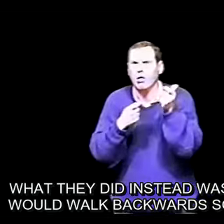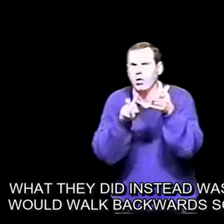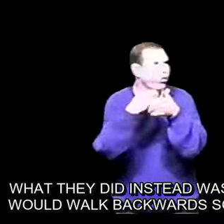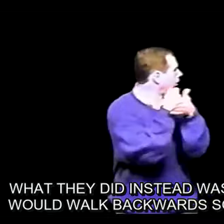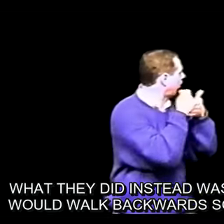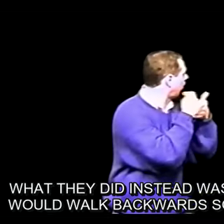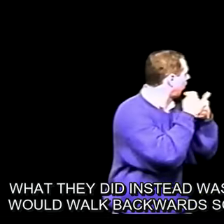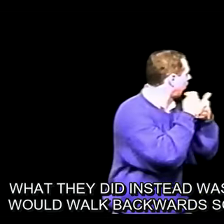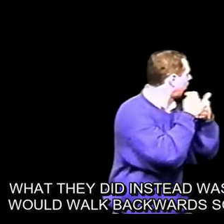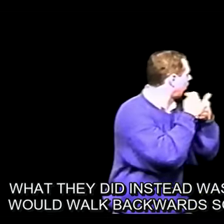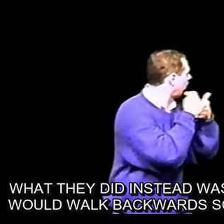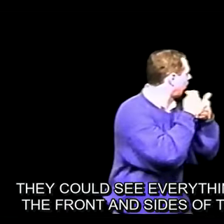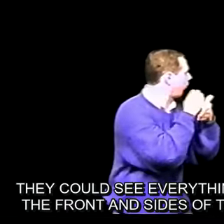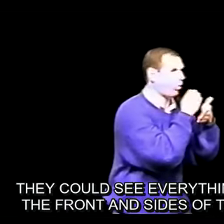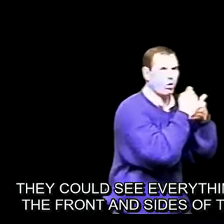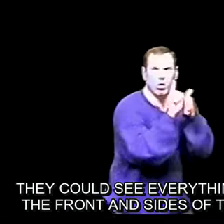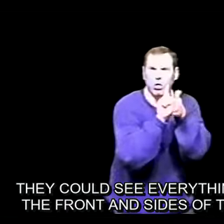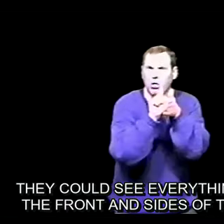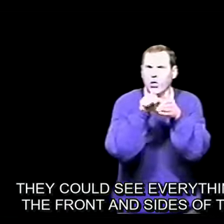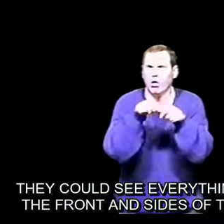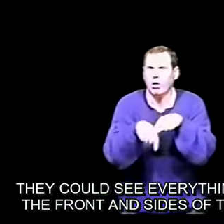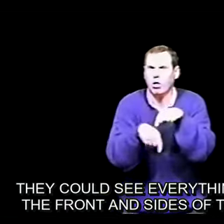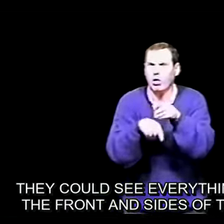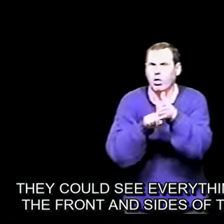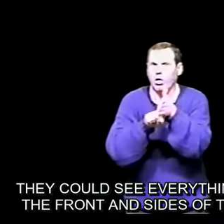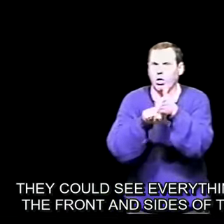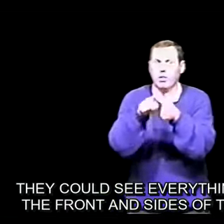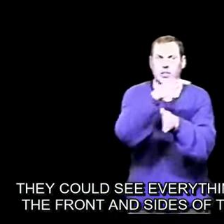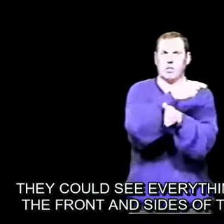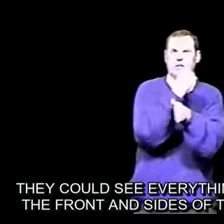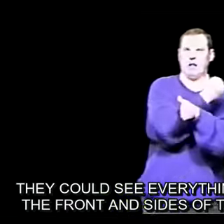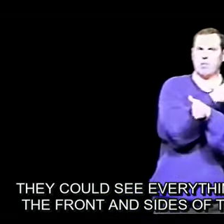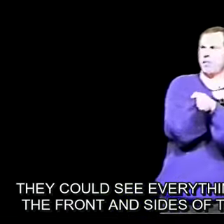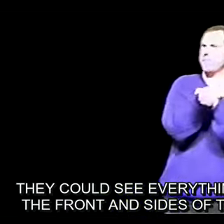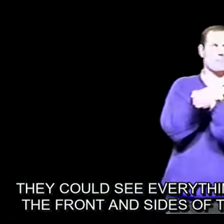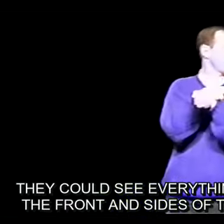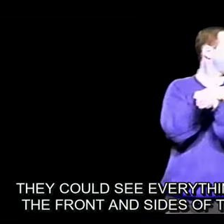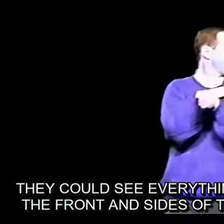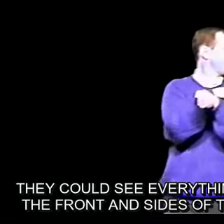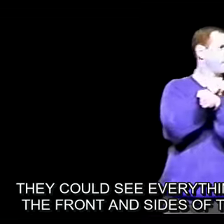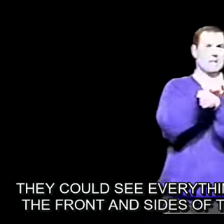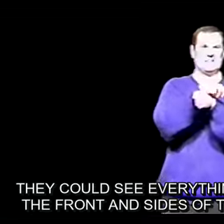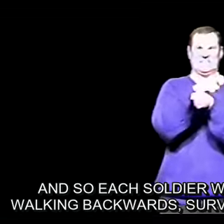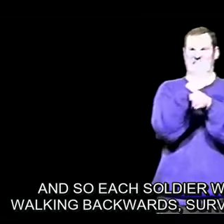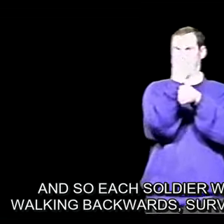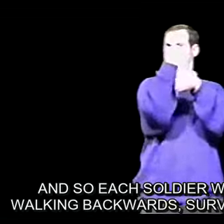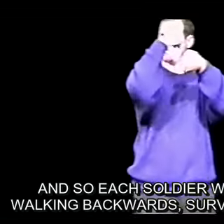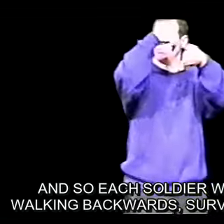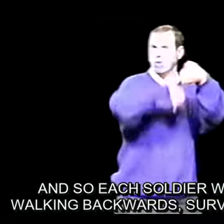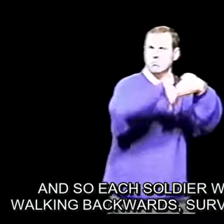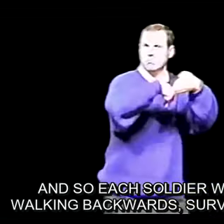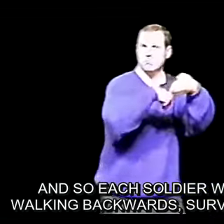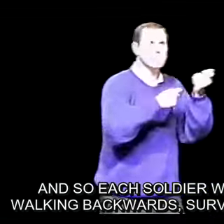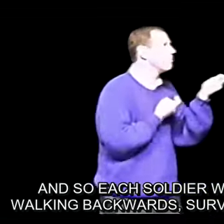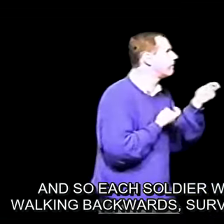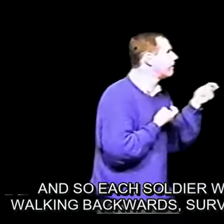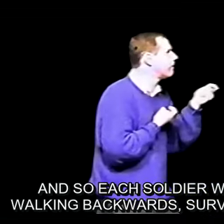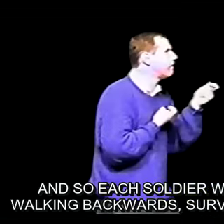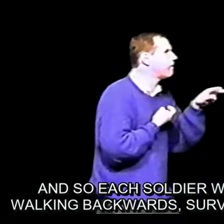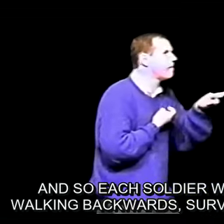could see everything to the front and sides of them. And so each soldier was walking